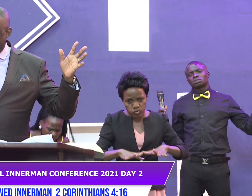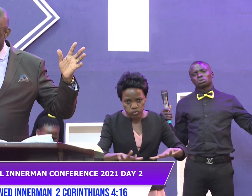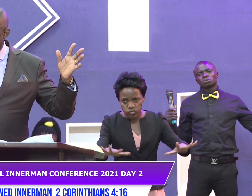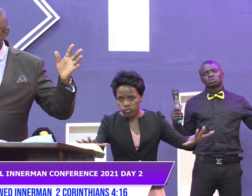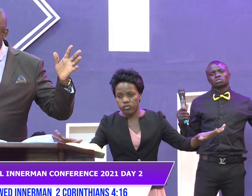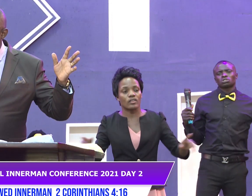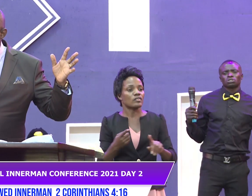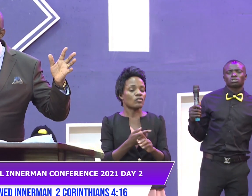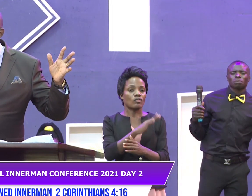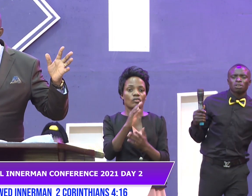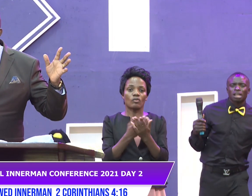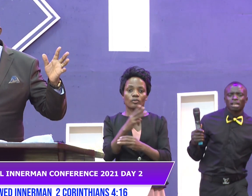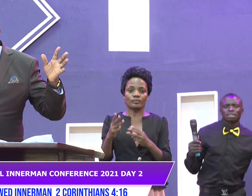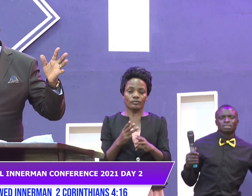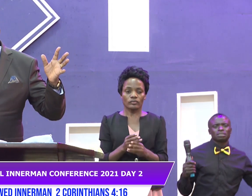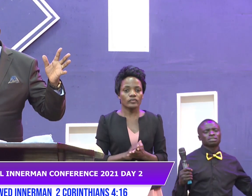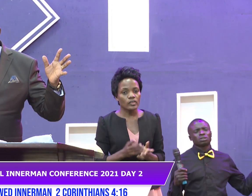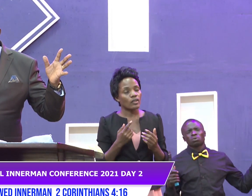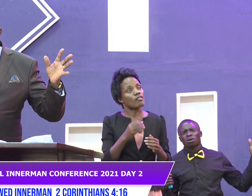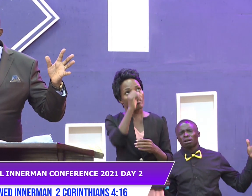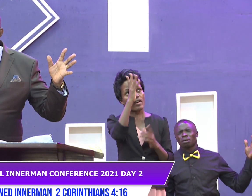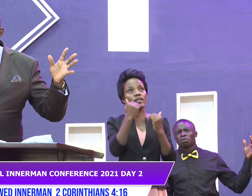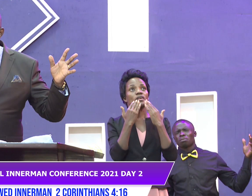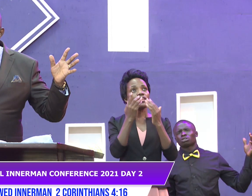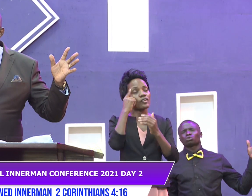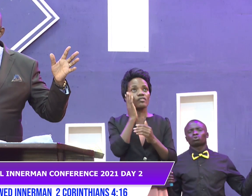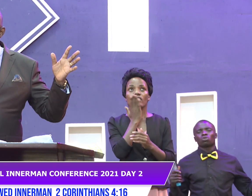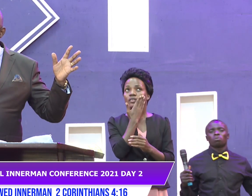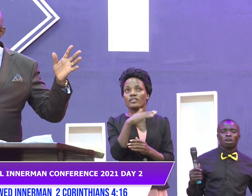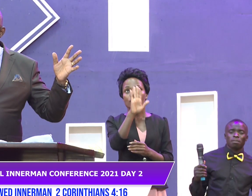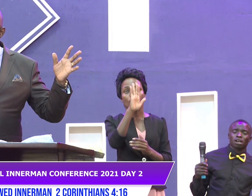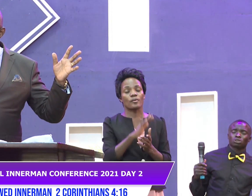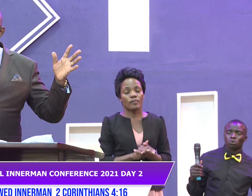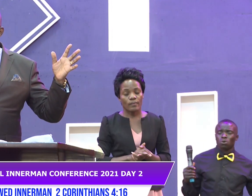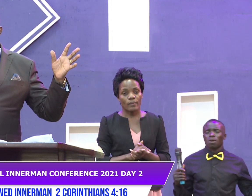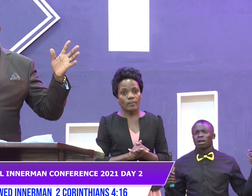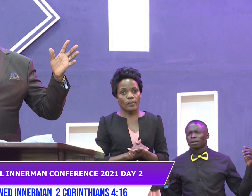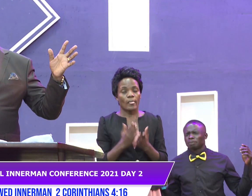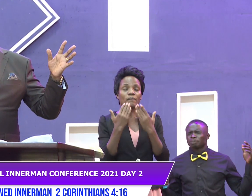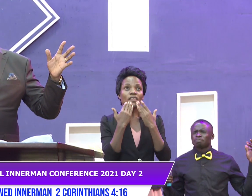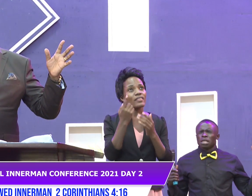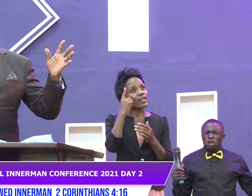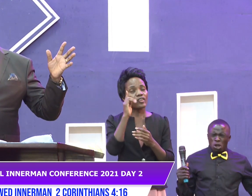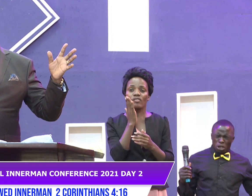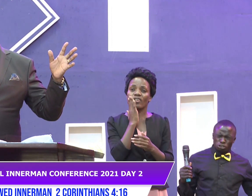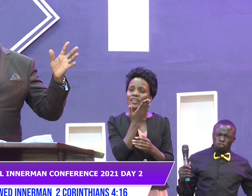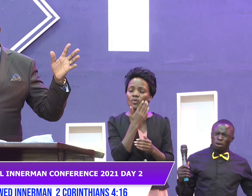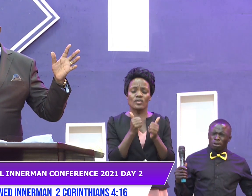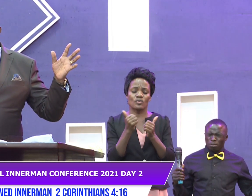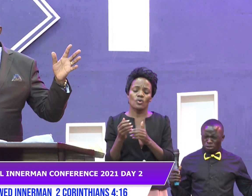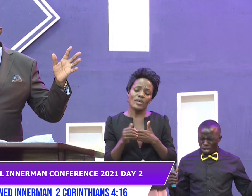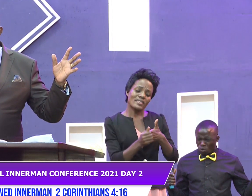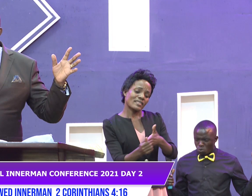chirina fe. Father, we thank you for the grace that is with us. Tukweba zakuruwe chisecha tuleta mchivomvu chine